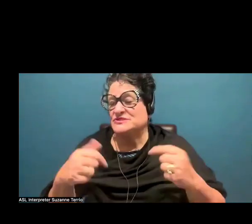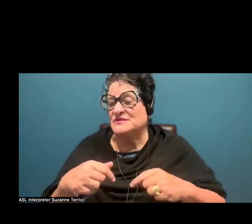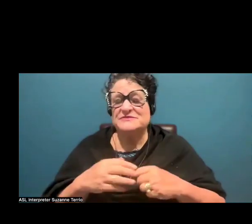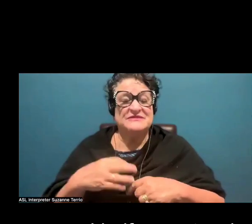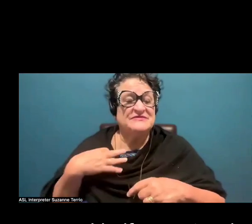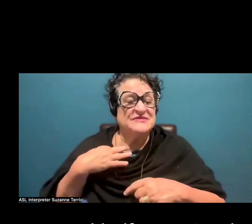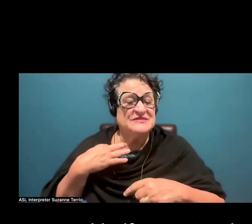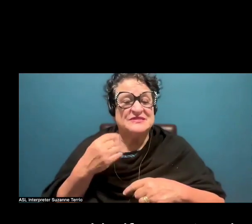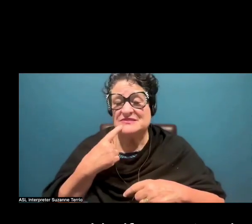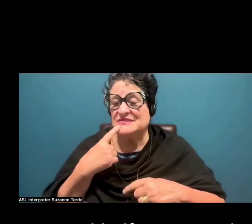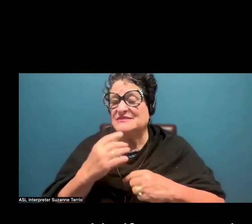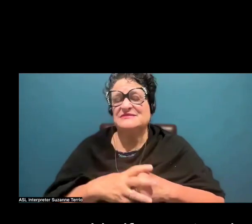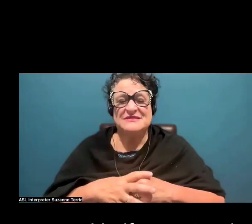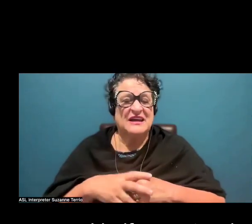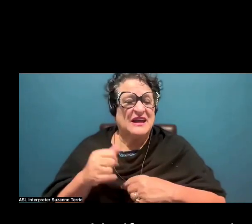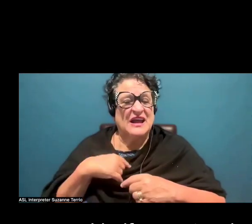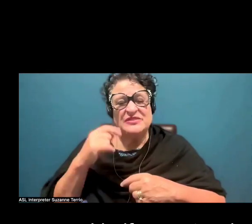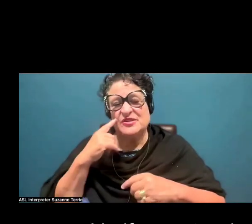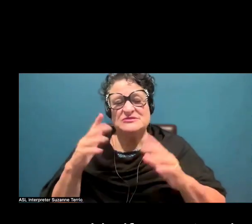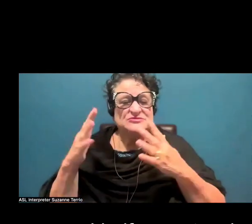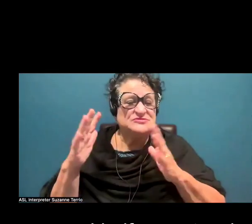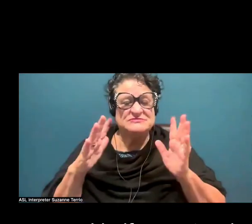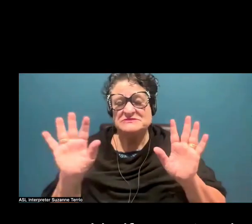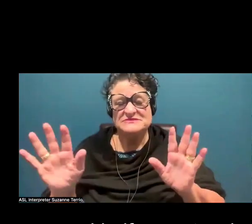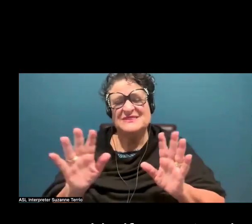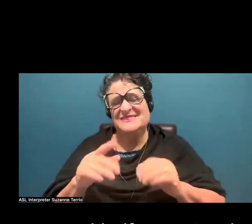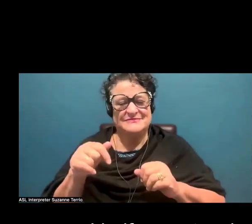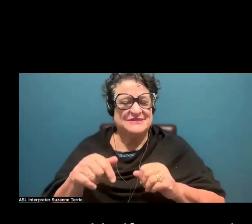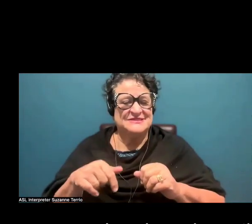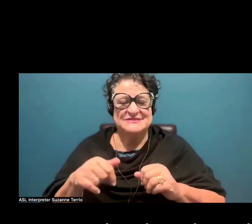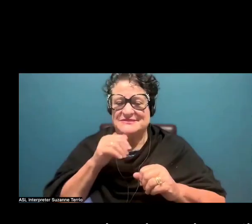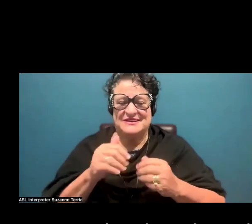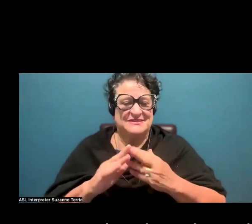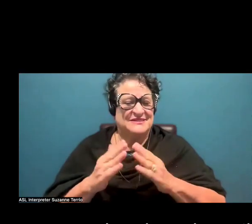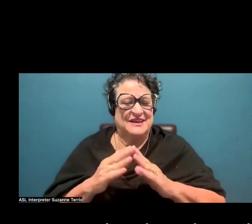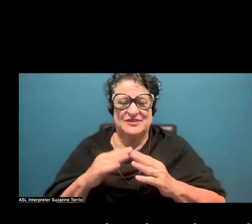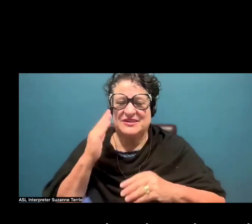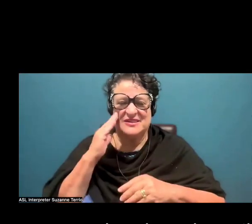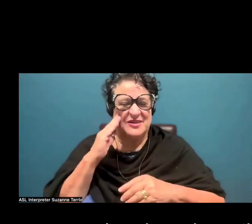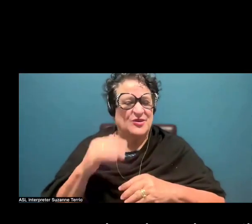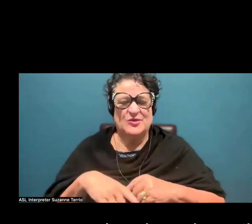says. I half expect a cheer from the crowd, but then this isn't the Salt Cedar I know, loud music